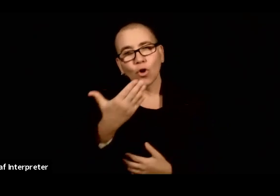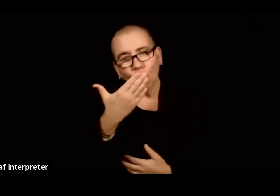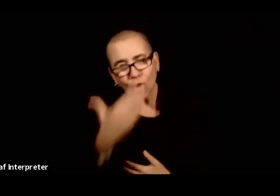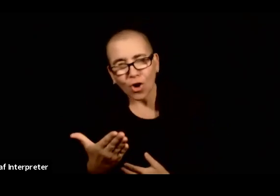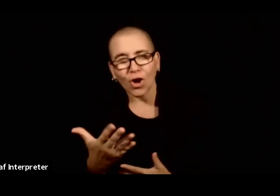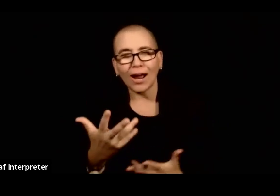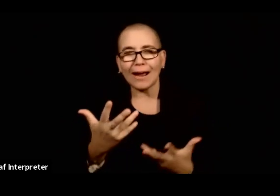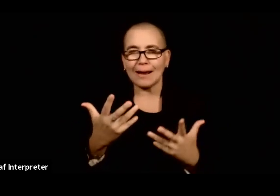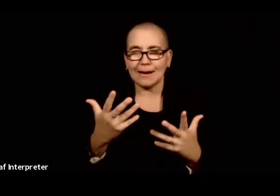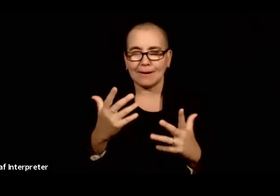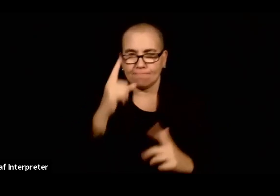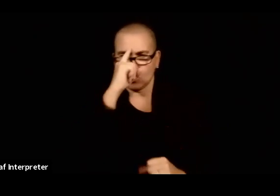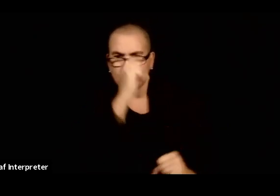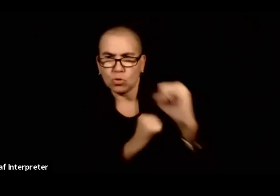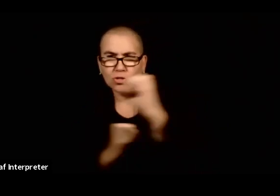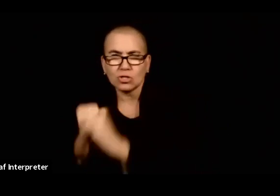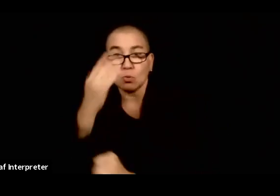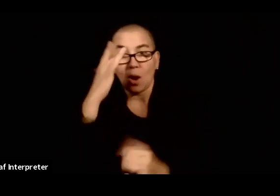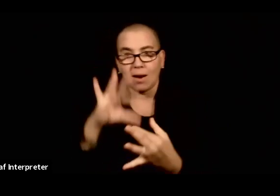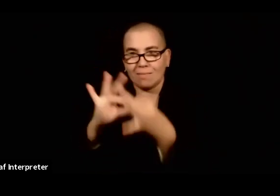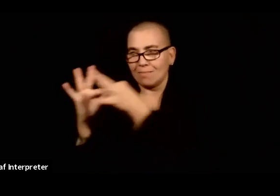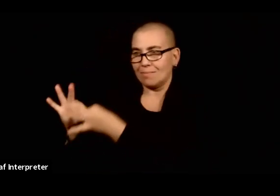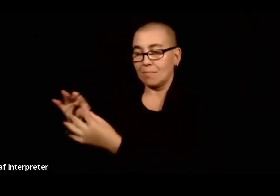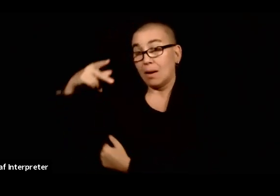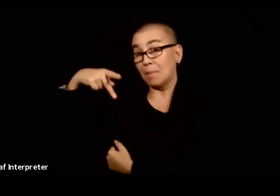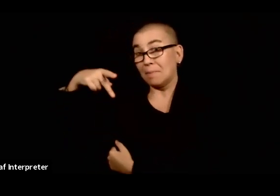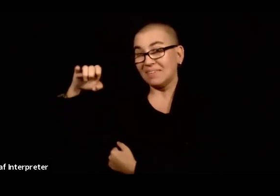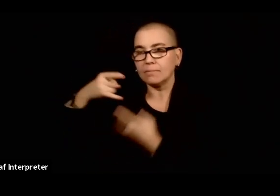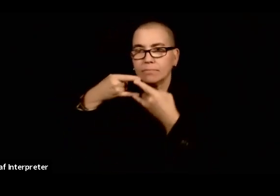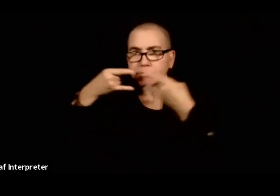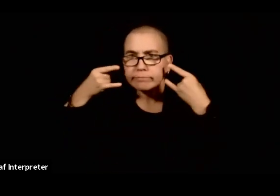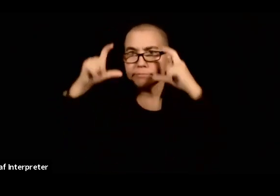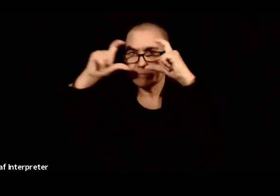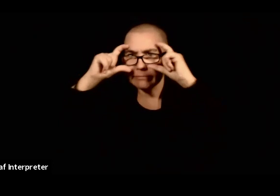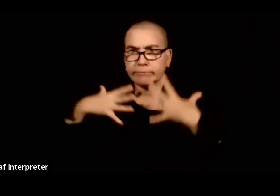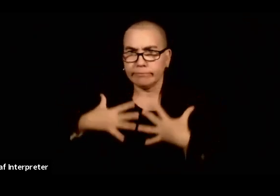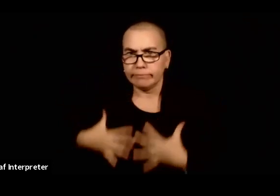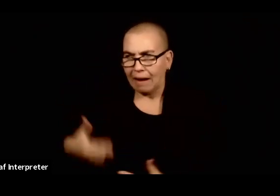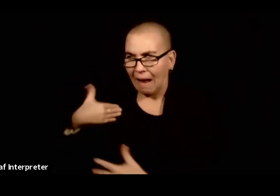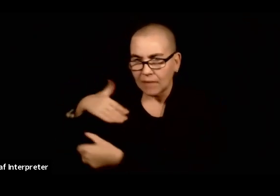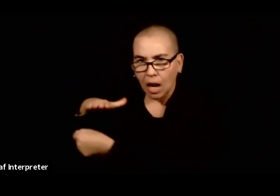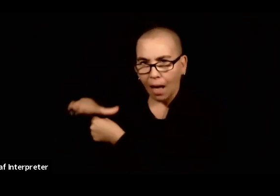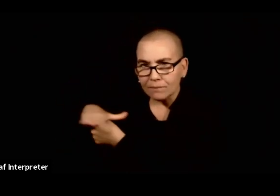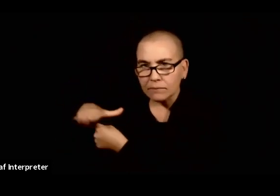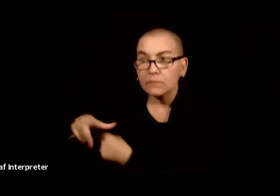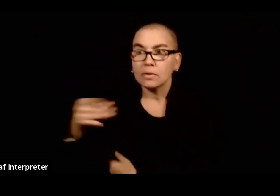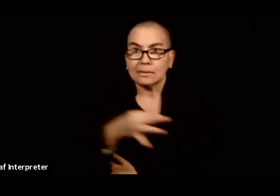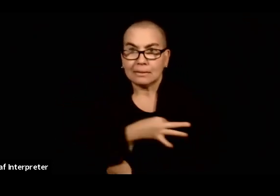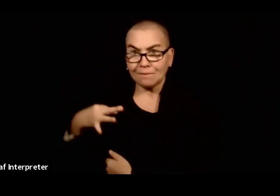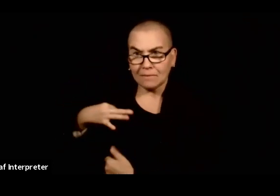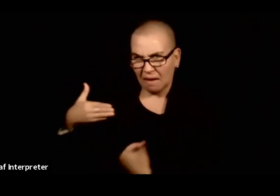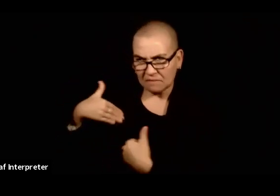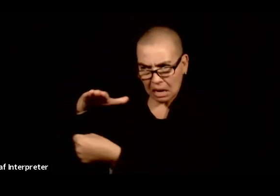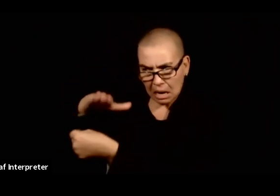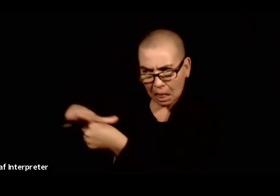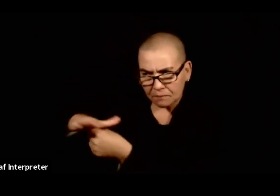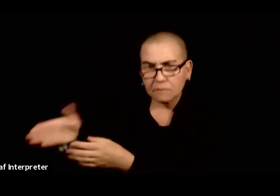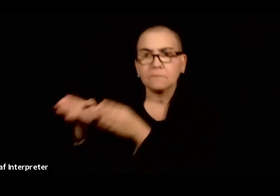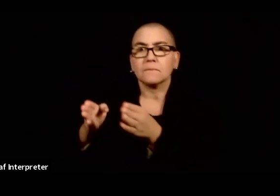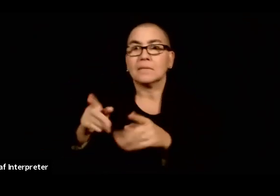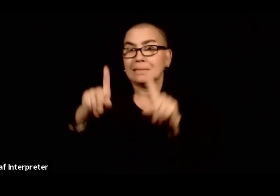includes significant testing capacity for facilities to use, procedures in place for facilities to